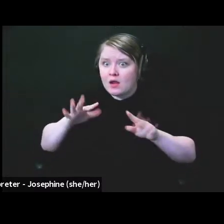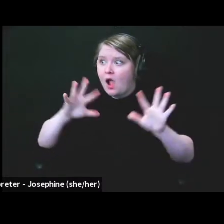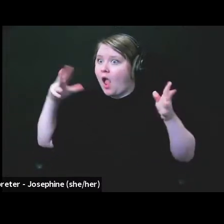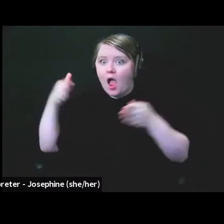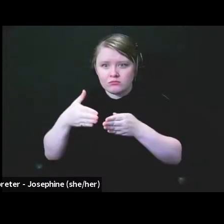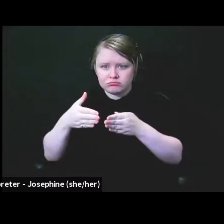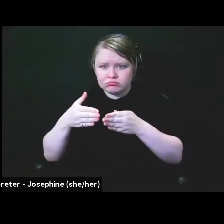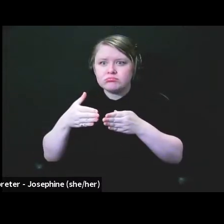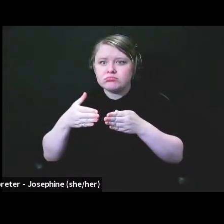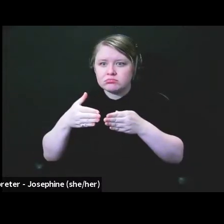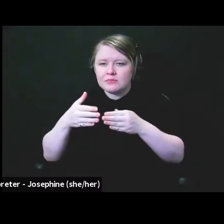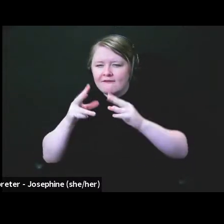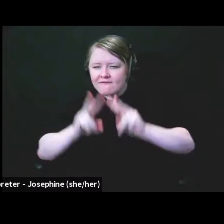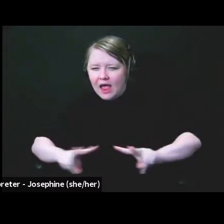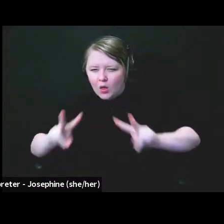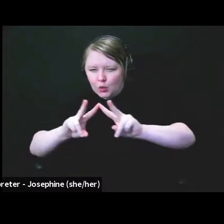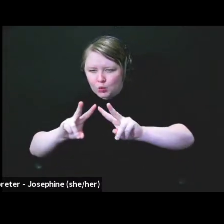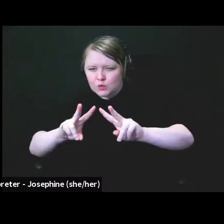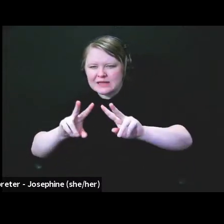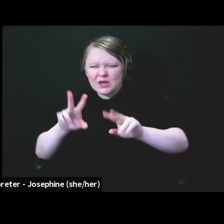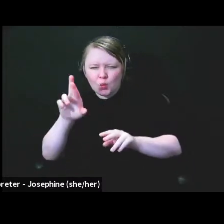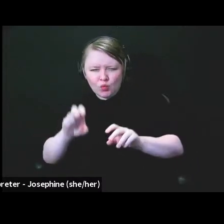be our anchor.